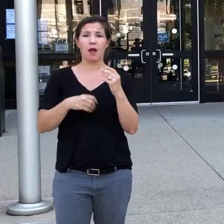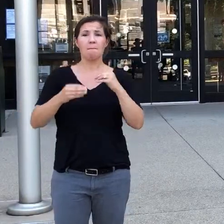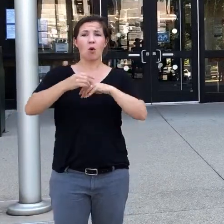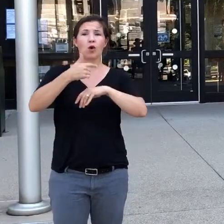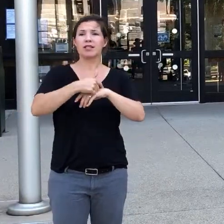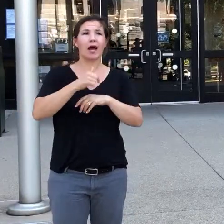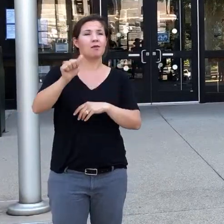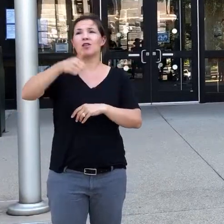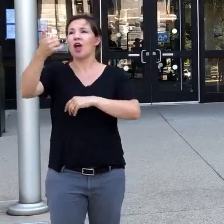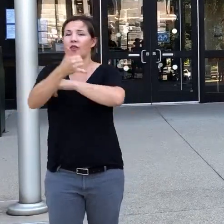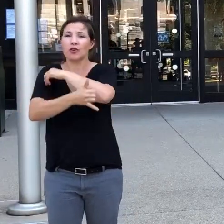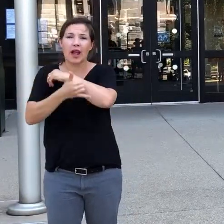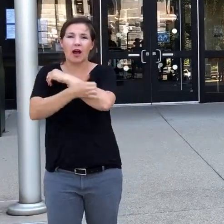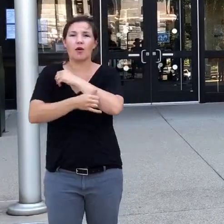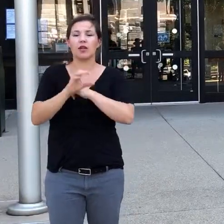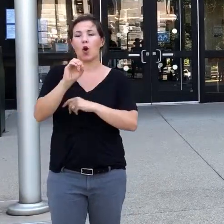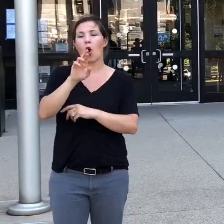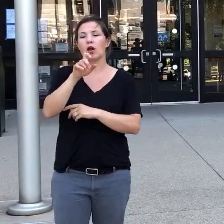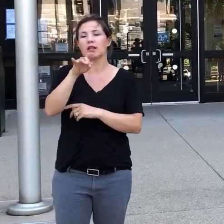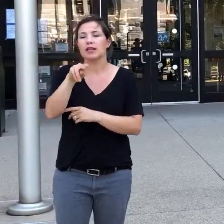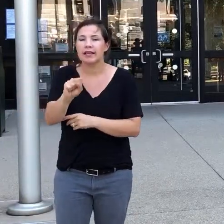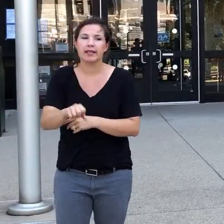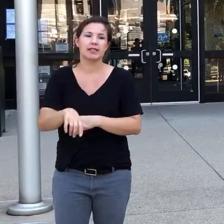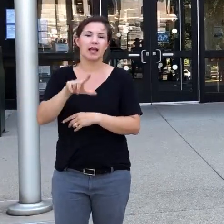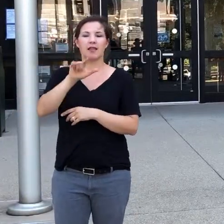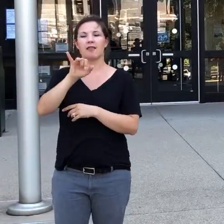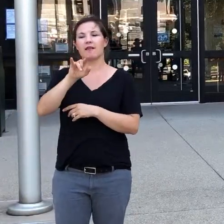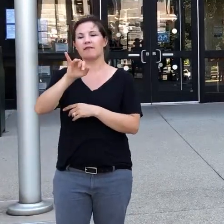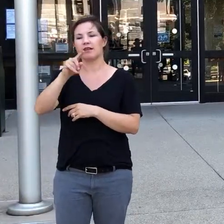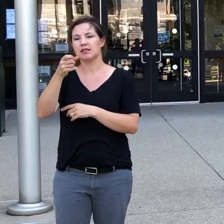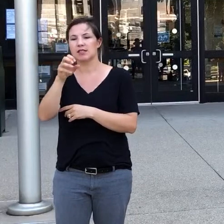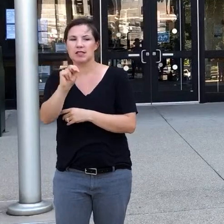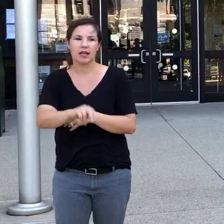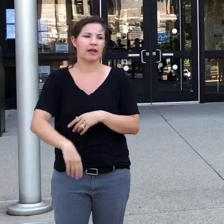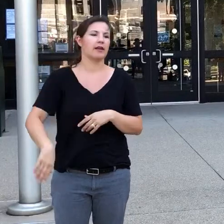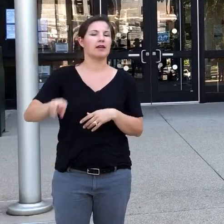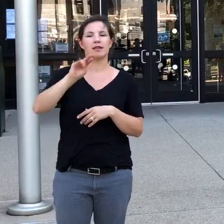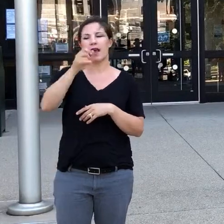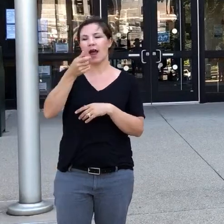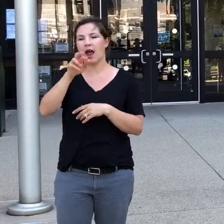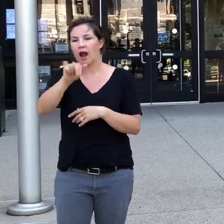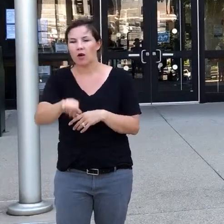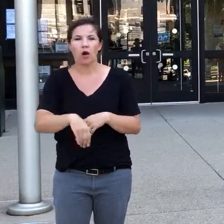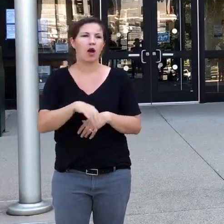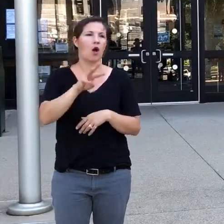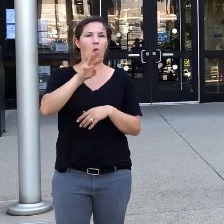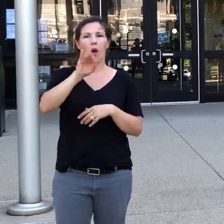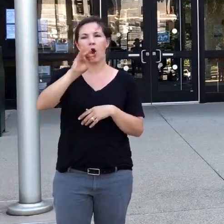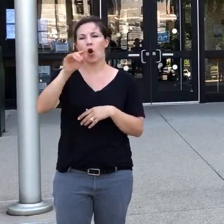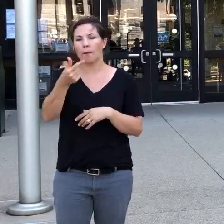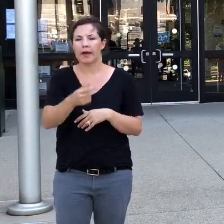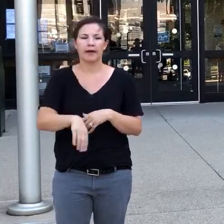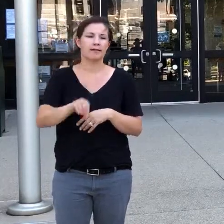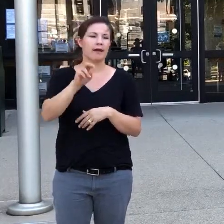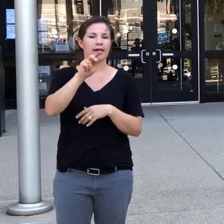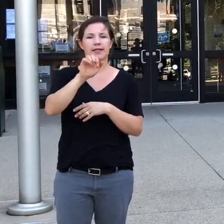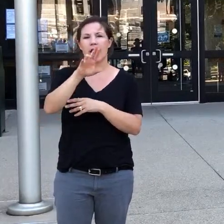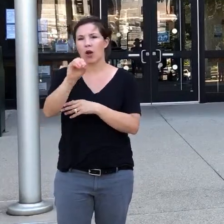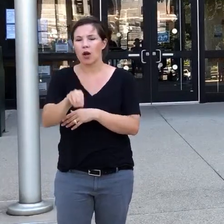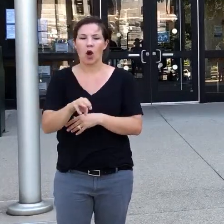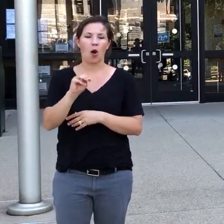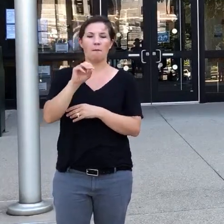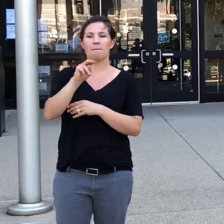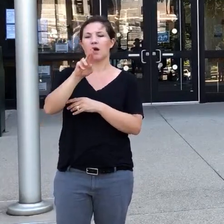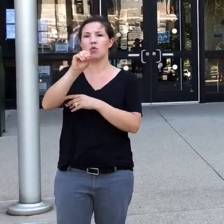Livingston County, Orleans County, Niagara County, Wyoming County, and Ontario County, and in